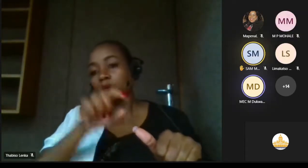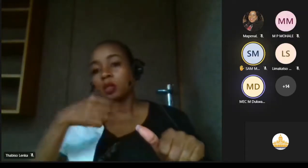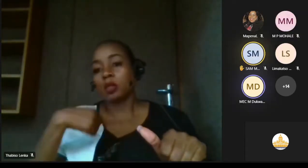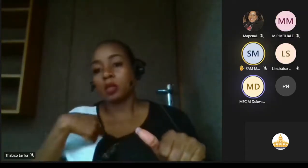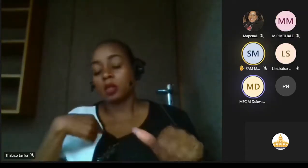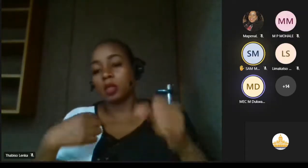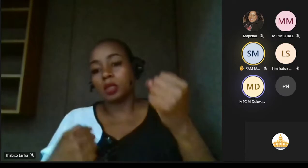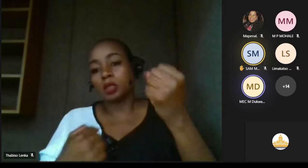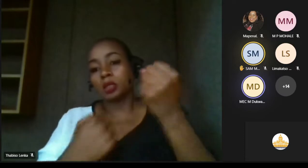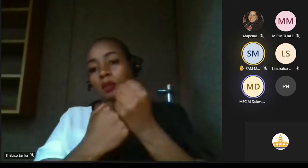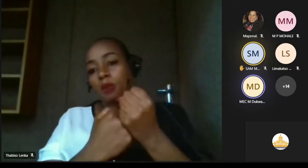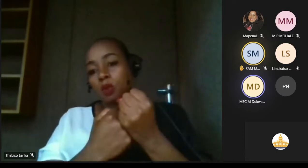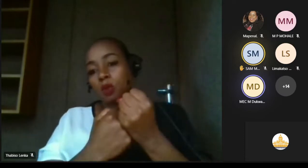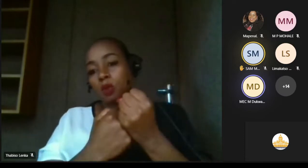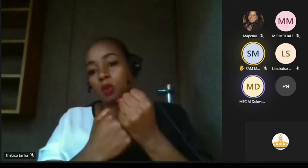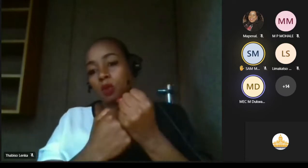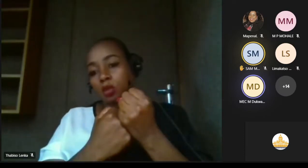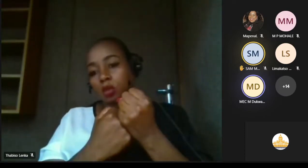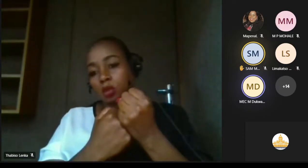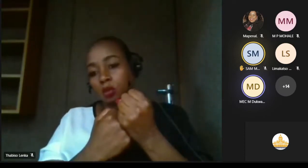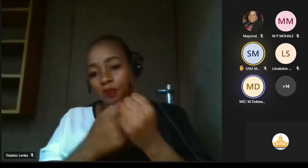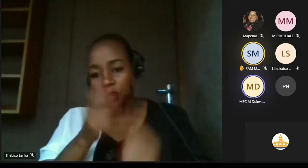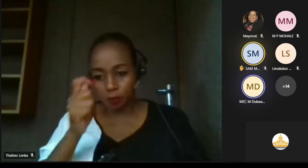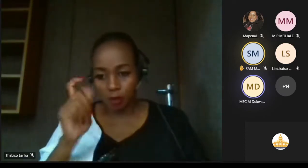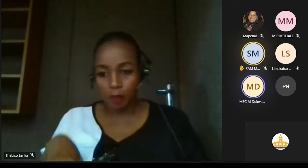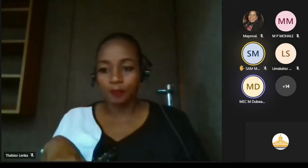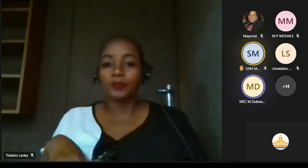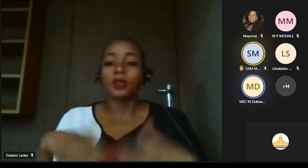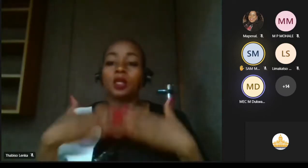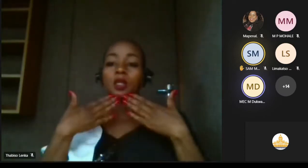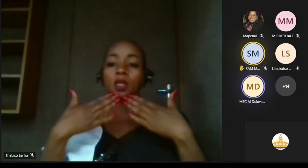Supported, Speaker. Thank you.